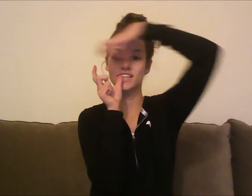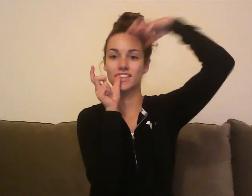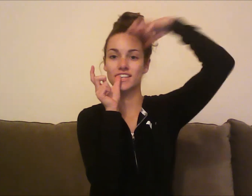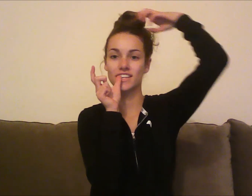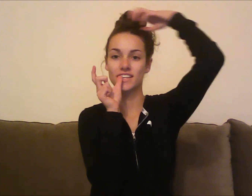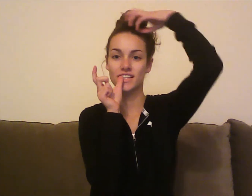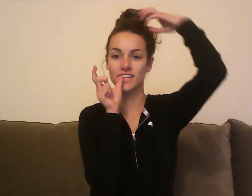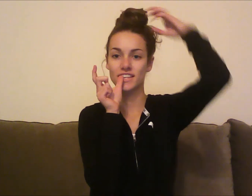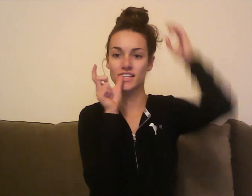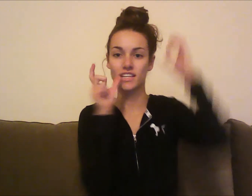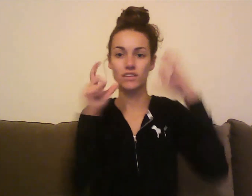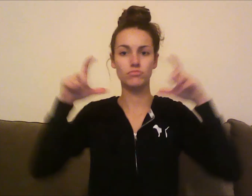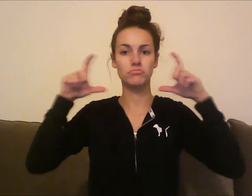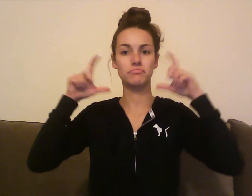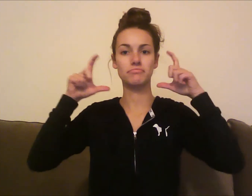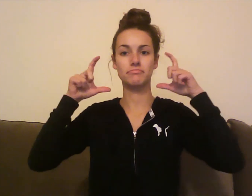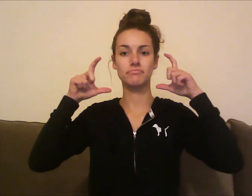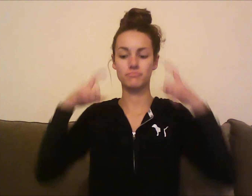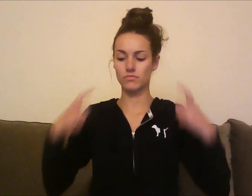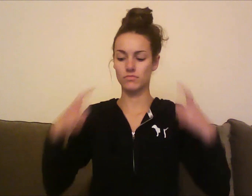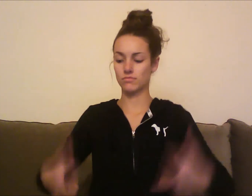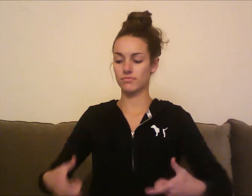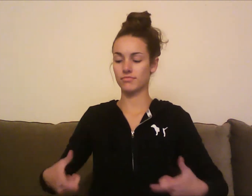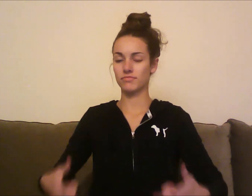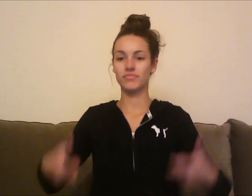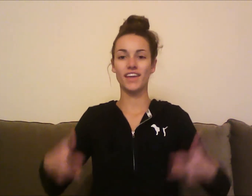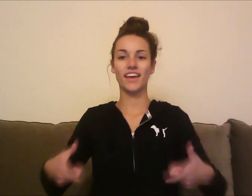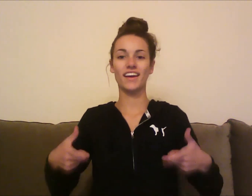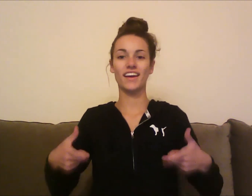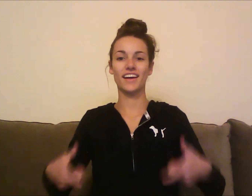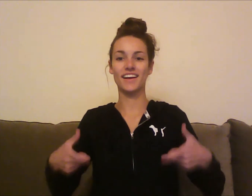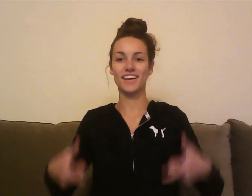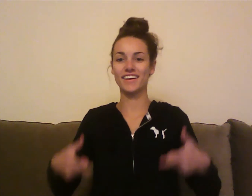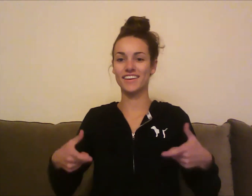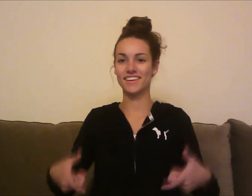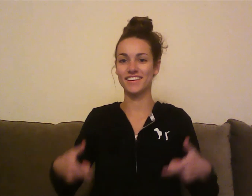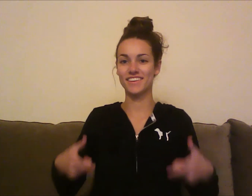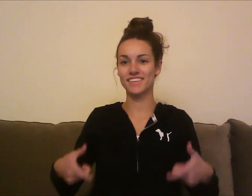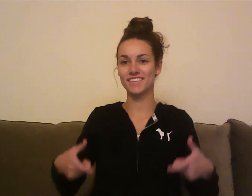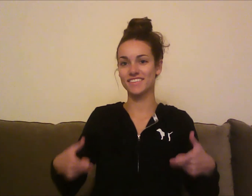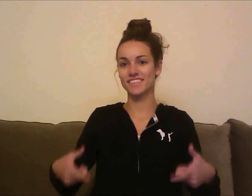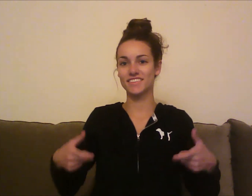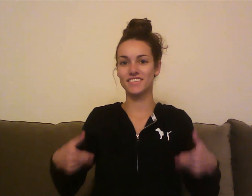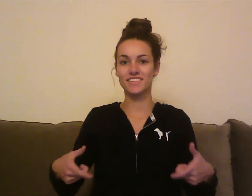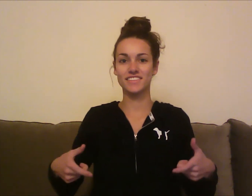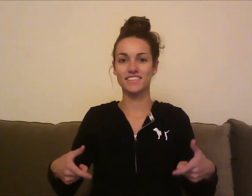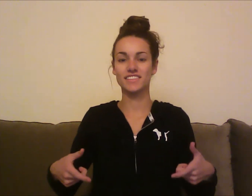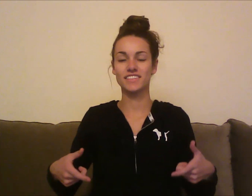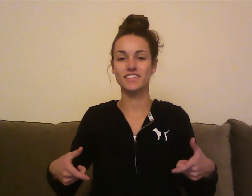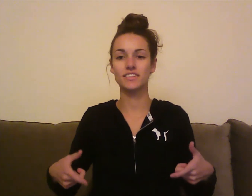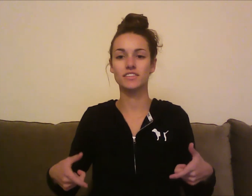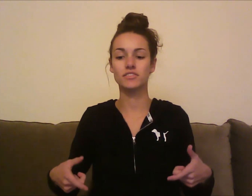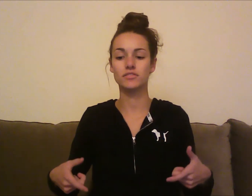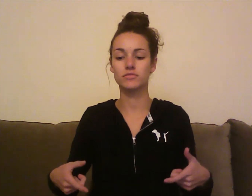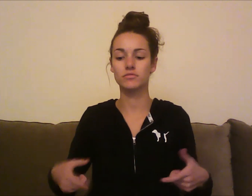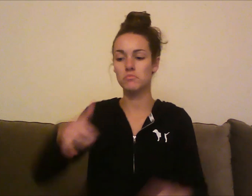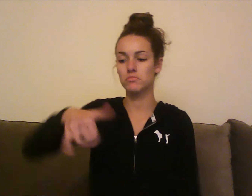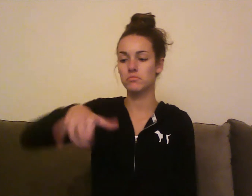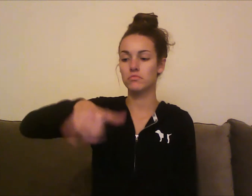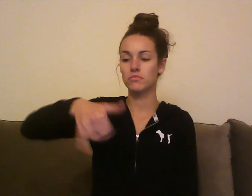had a broad face and a round little belly that shook when he laughed like a bowl full of jelly. He was chubby and plump, a right